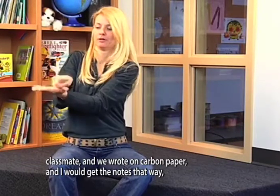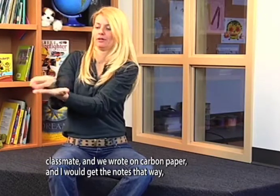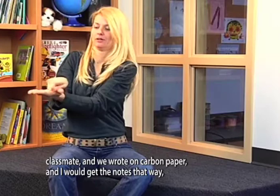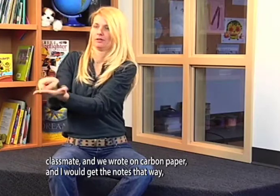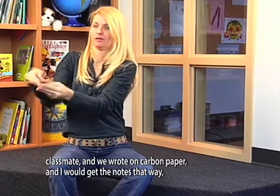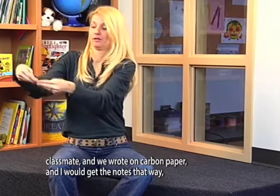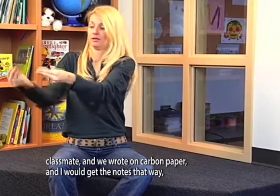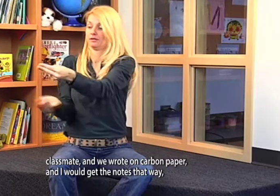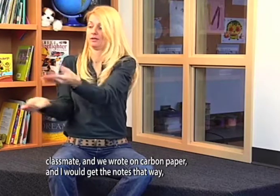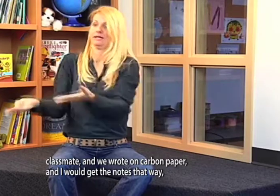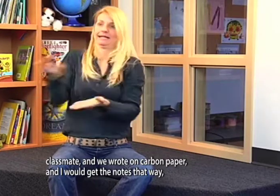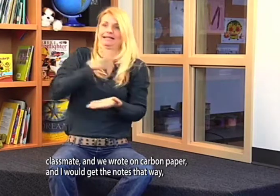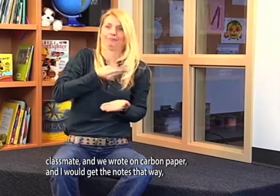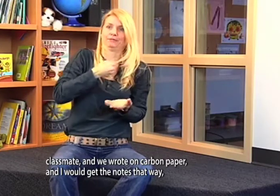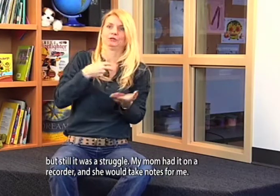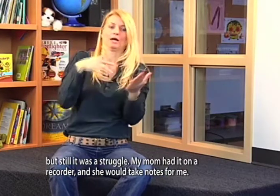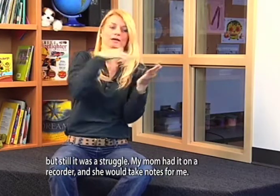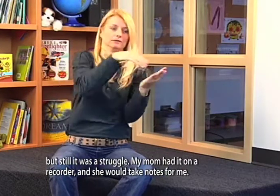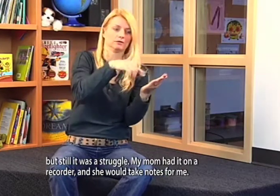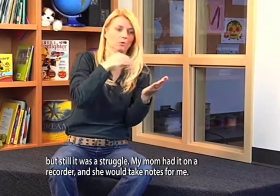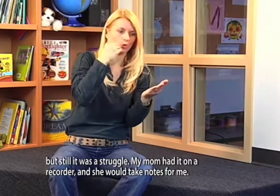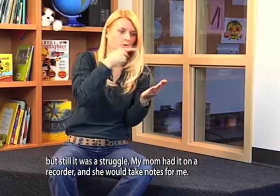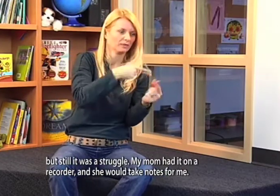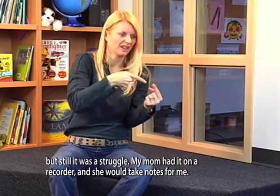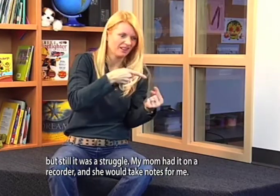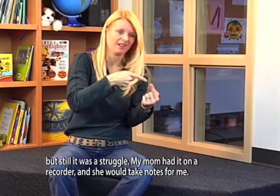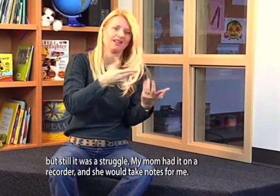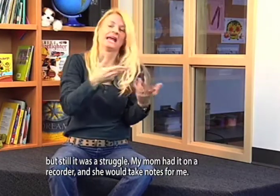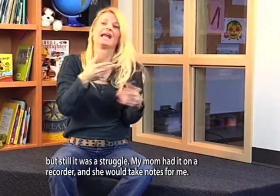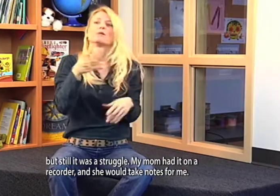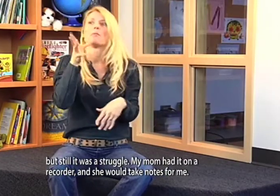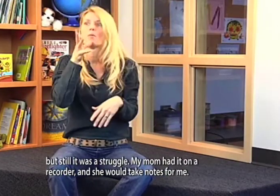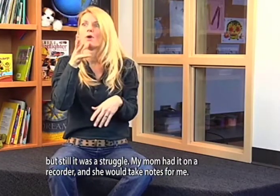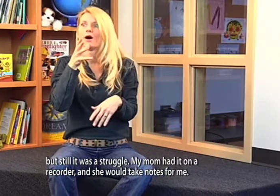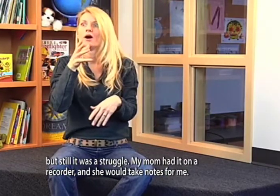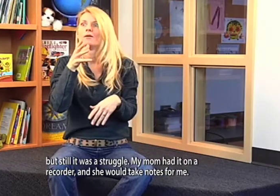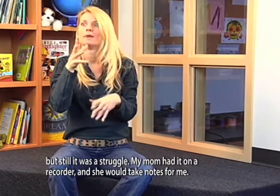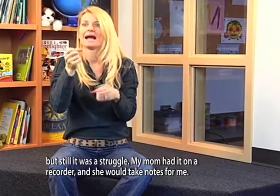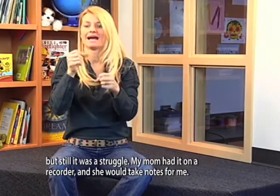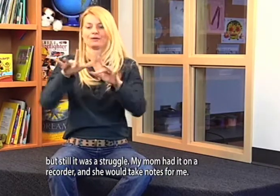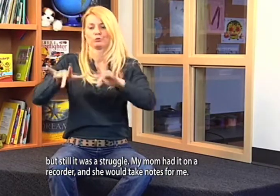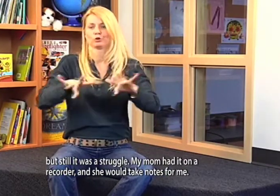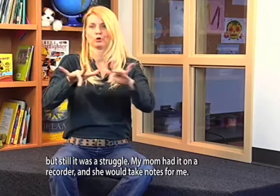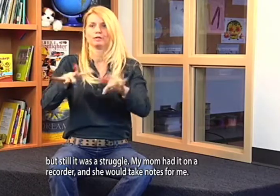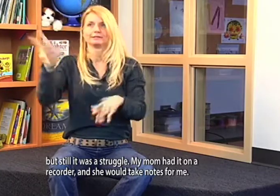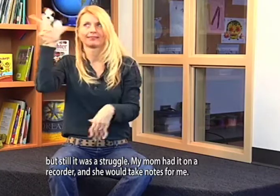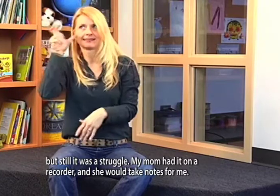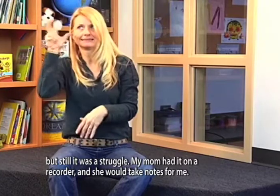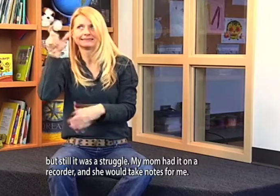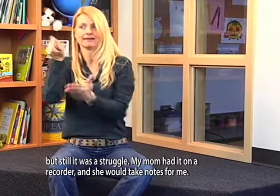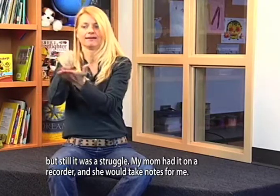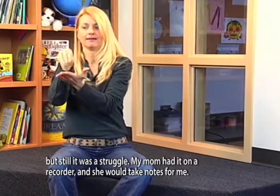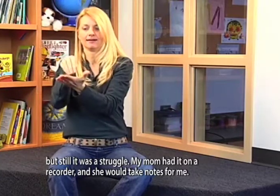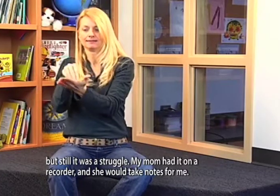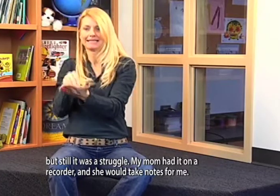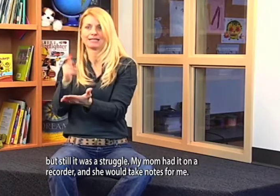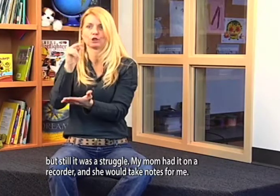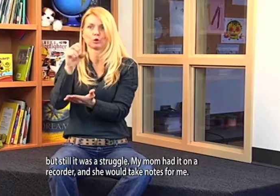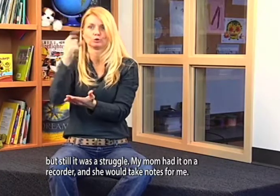and I would get the notes that way, but still it was a struggle. My mom had it on a recorder, and she would take notes for